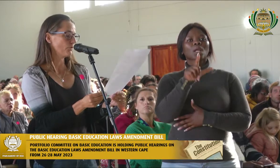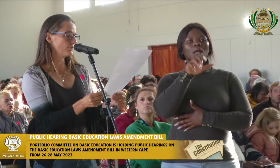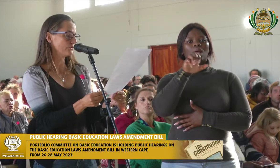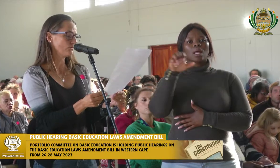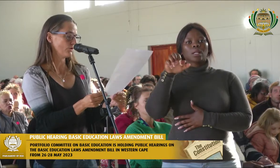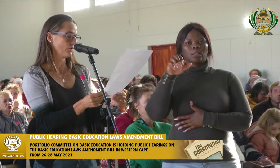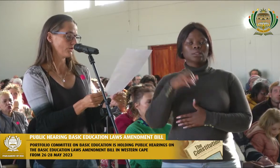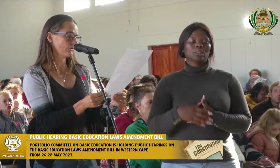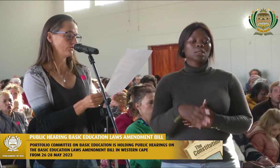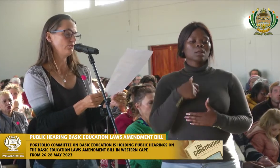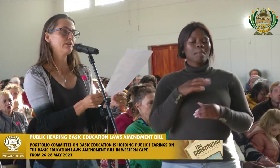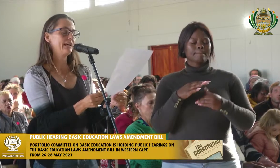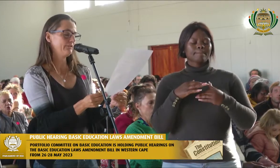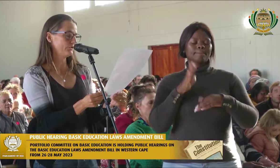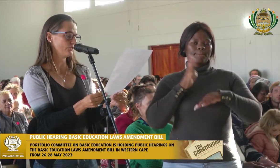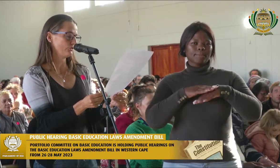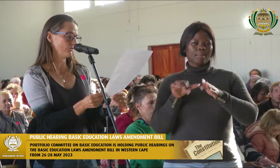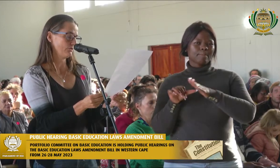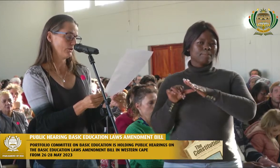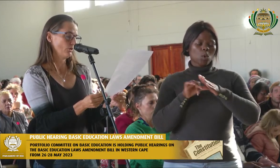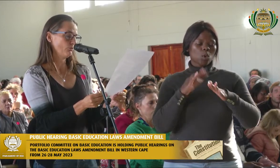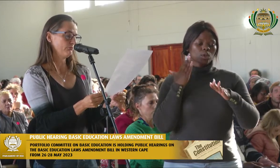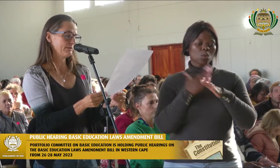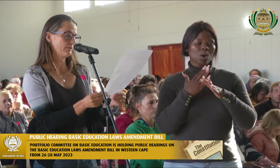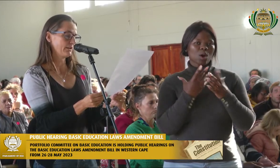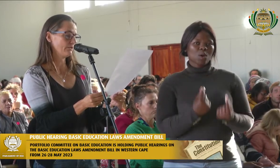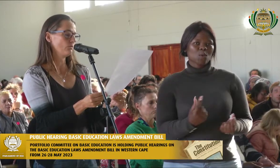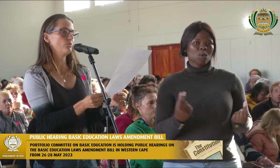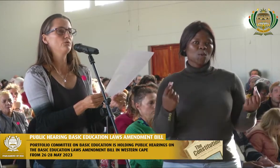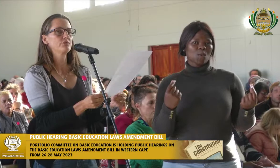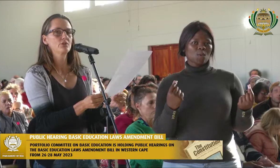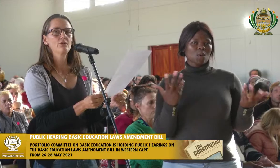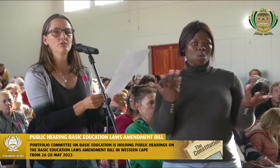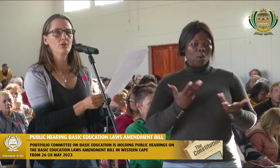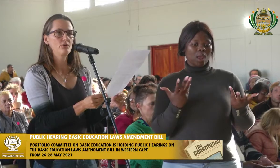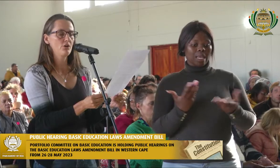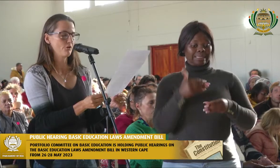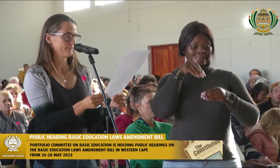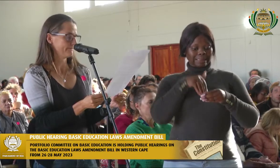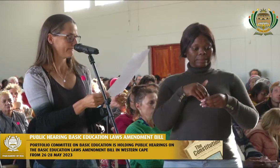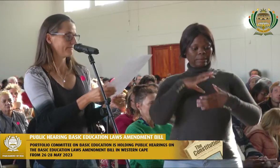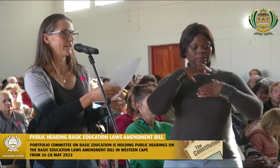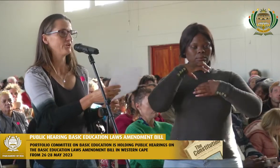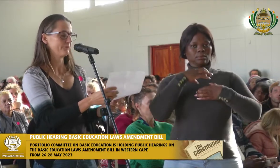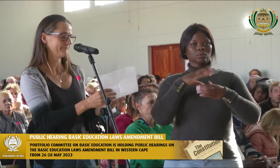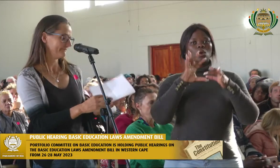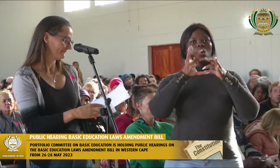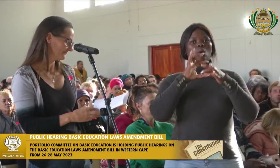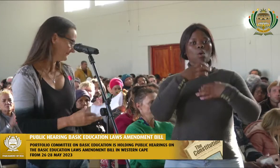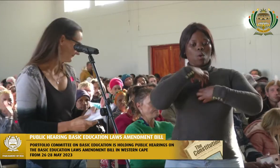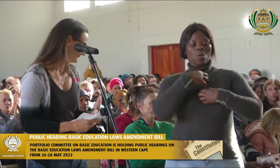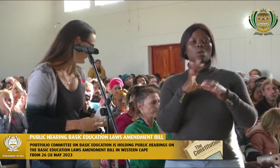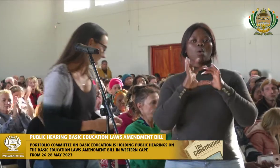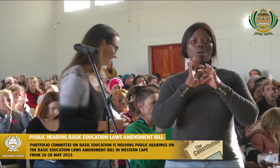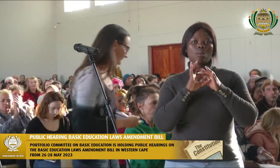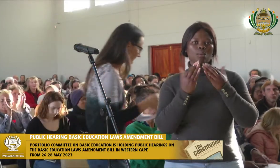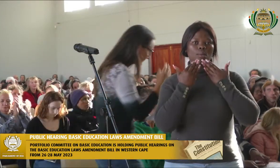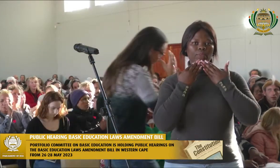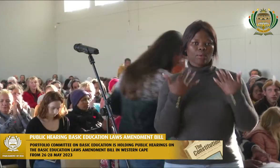most important work you will ever do will be within the walls of your own home. Thank you.